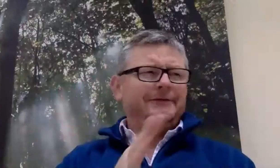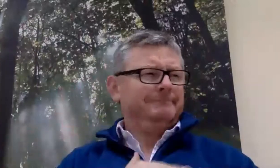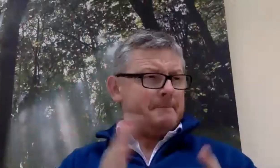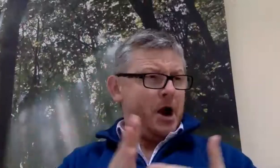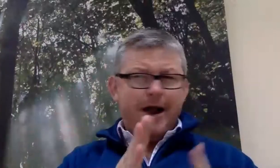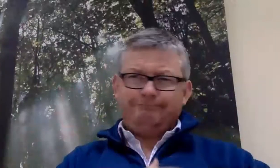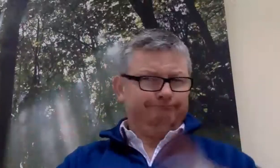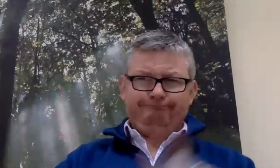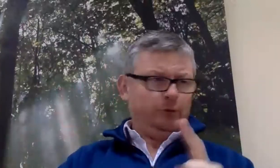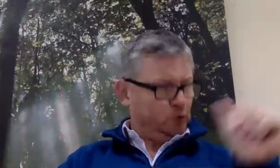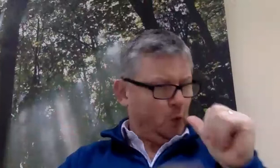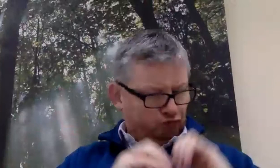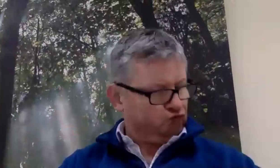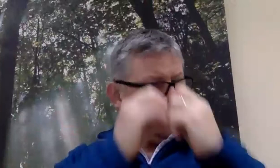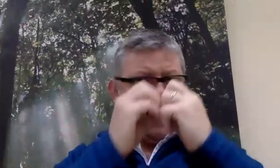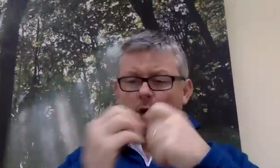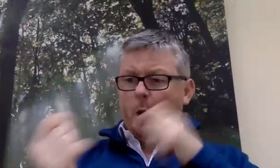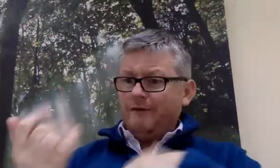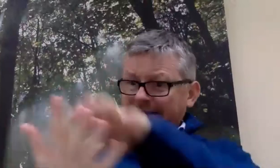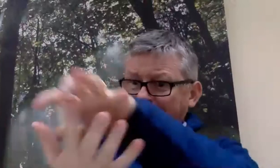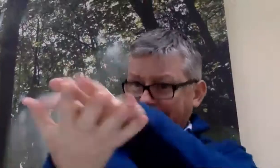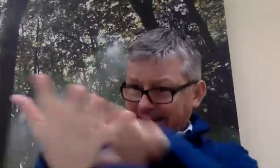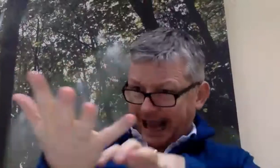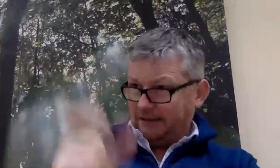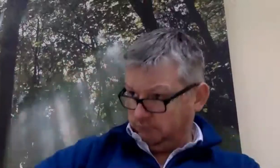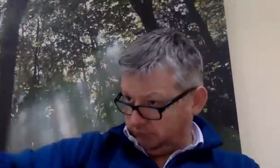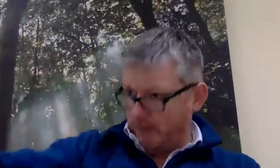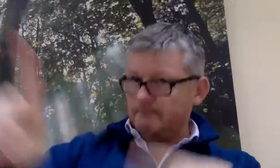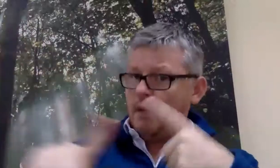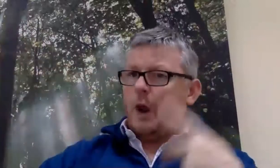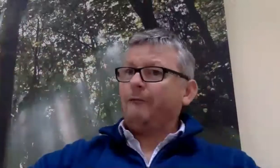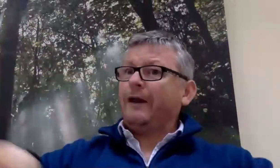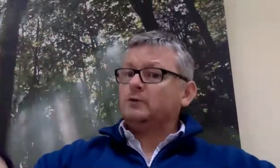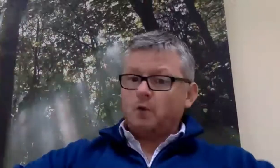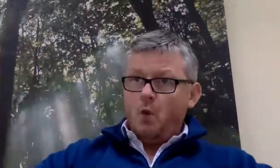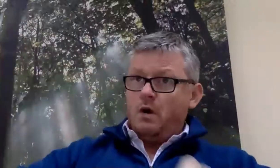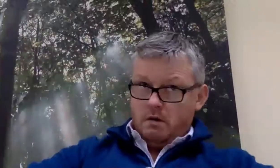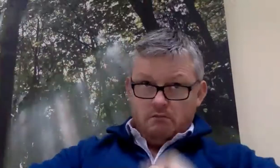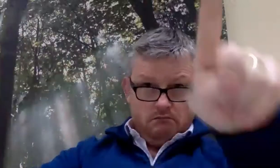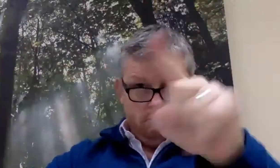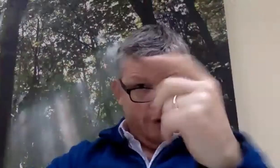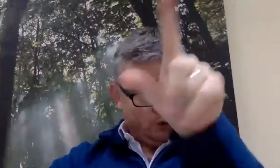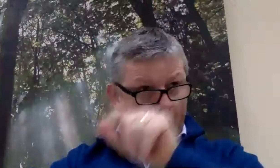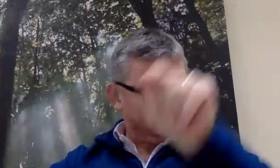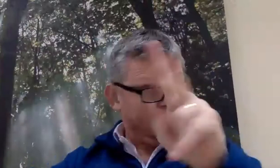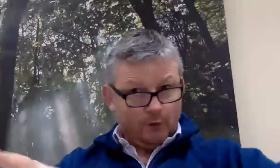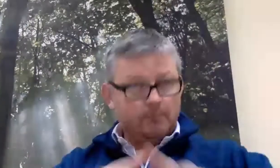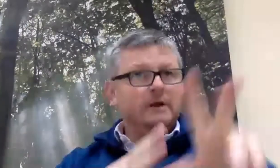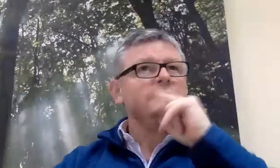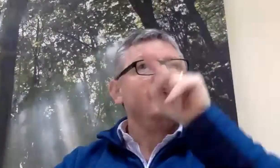an automatic barrier, and not see that as a job that they could potentially do. So when I talk about two ways of doing things, we do put our